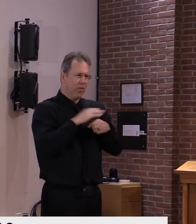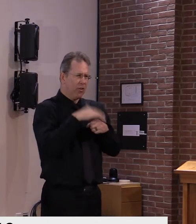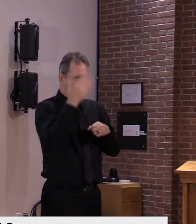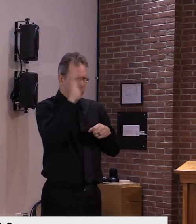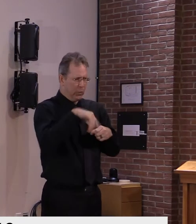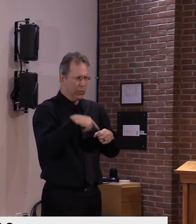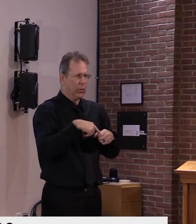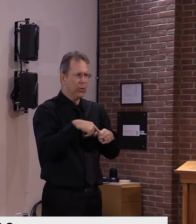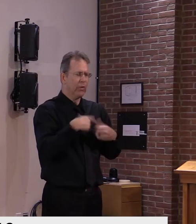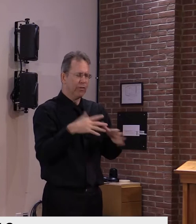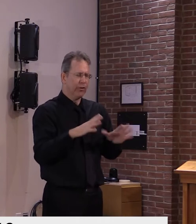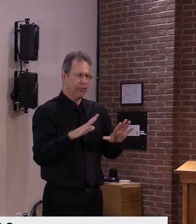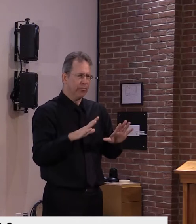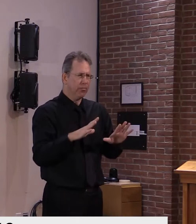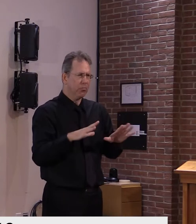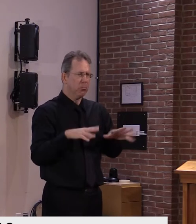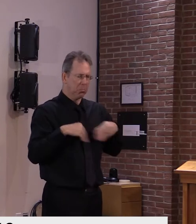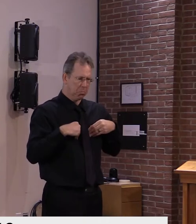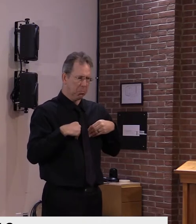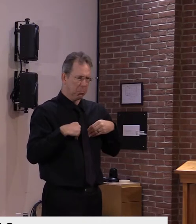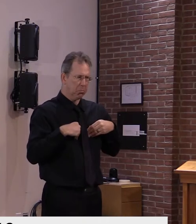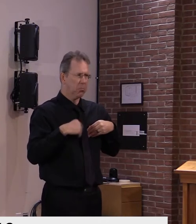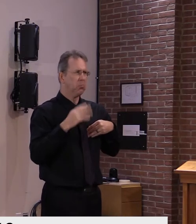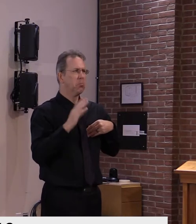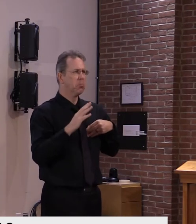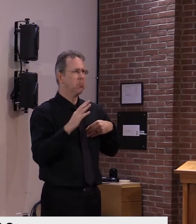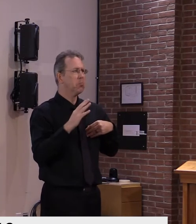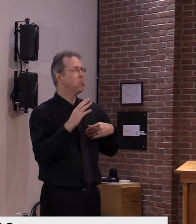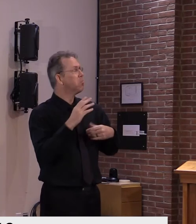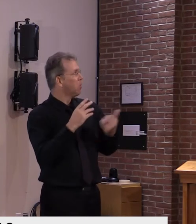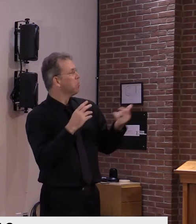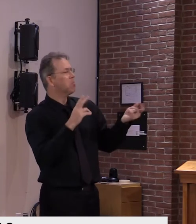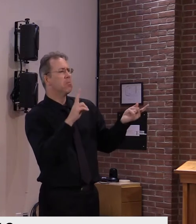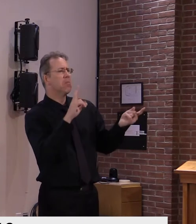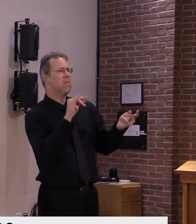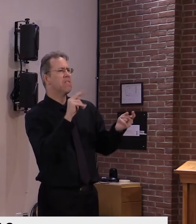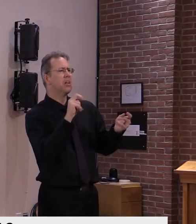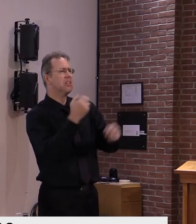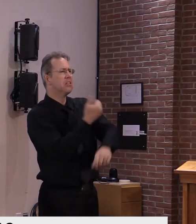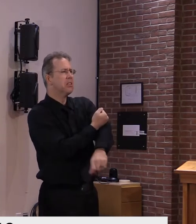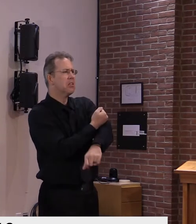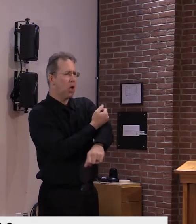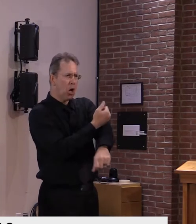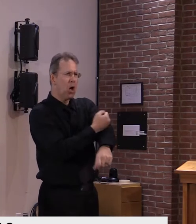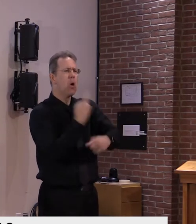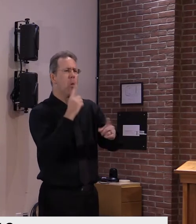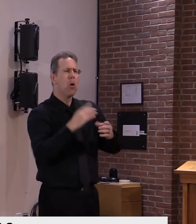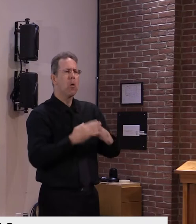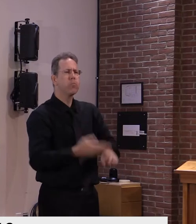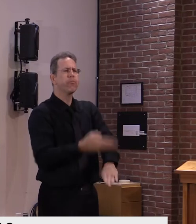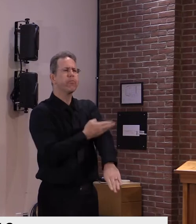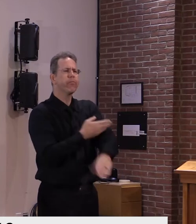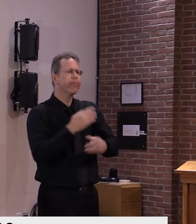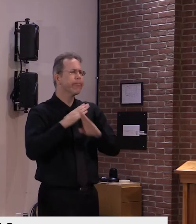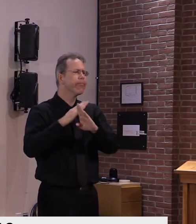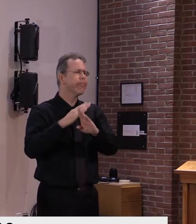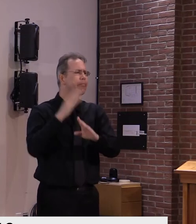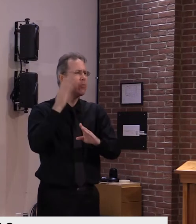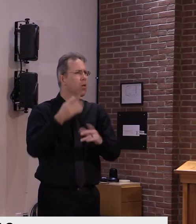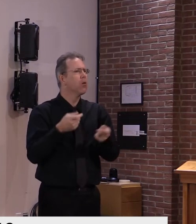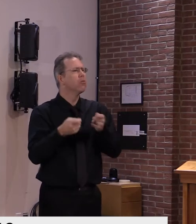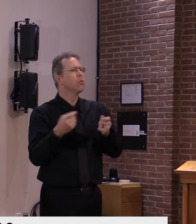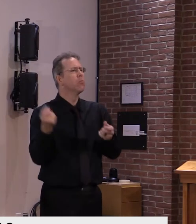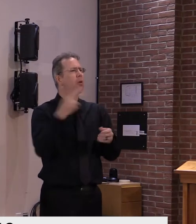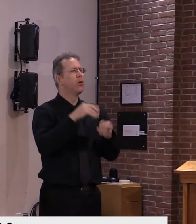we find the vaccines become a game changer, that'll only get us there that much faster. So I do think